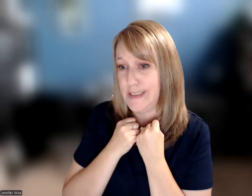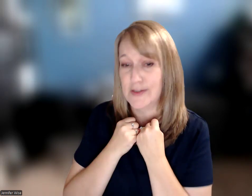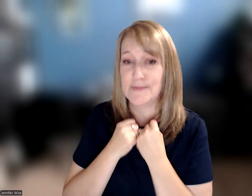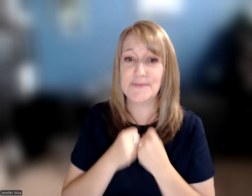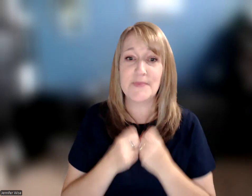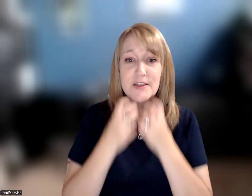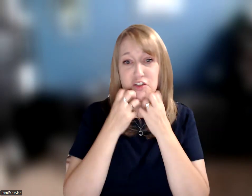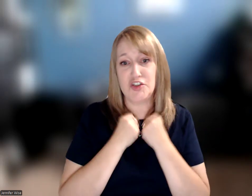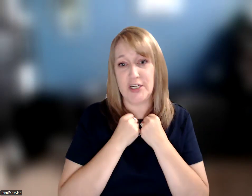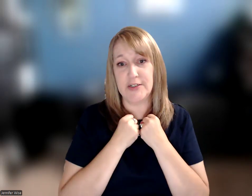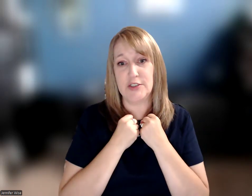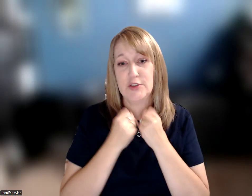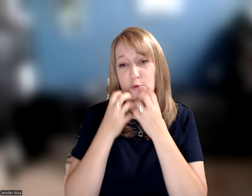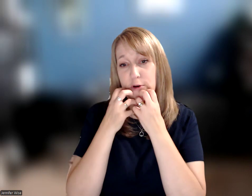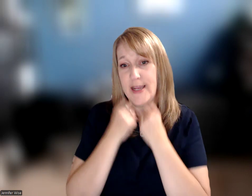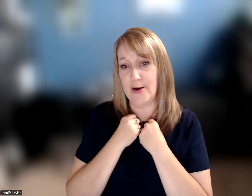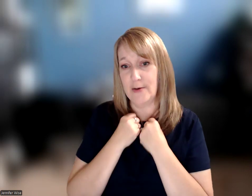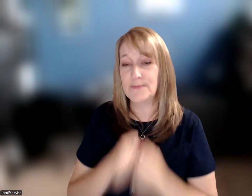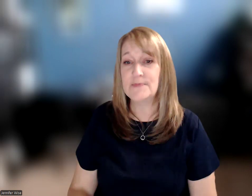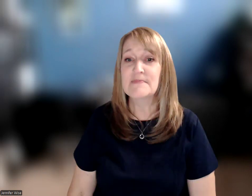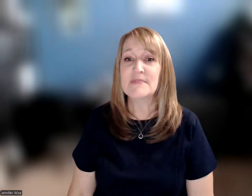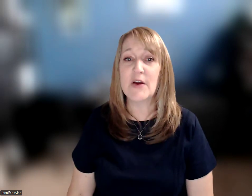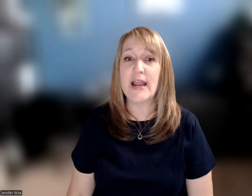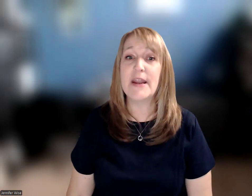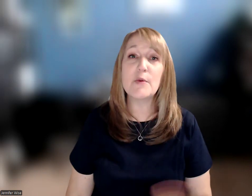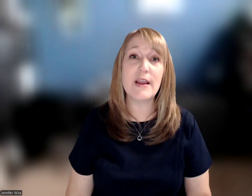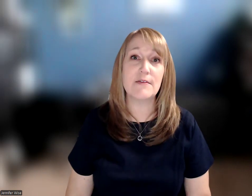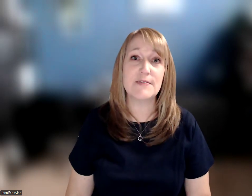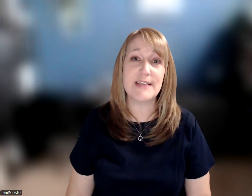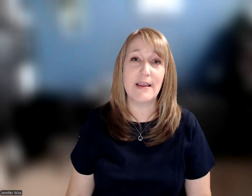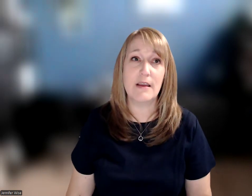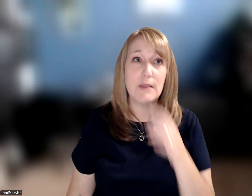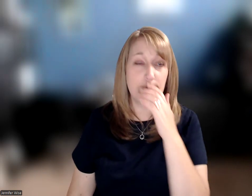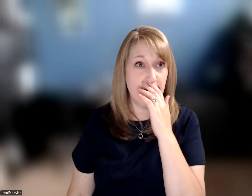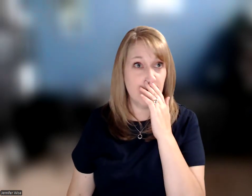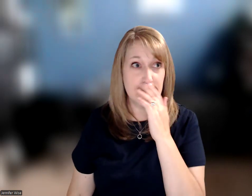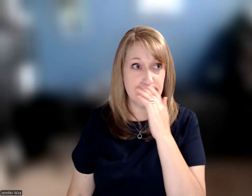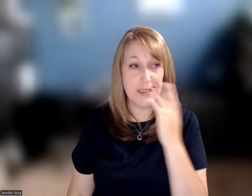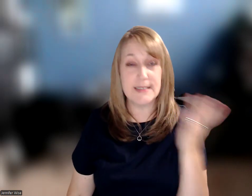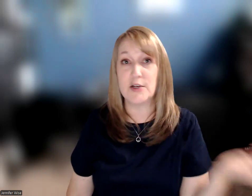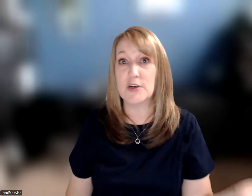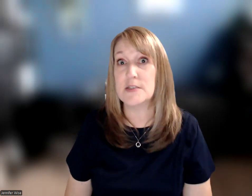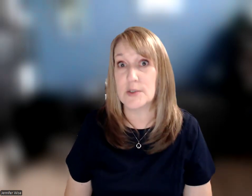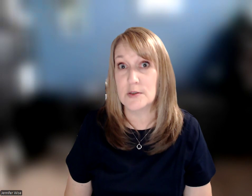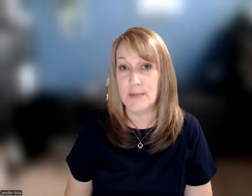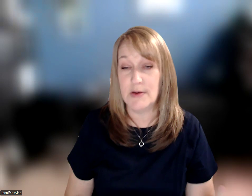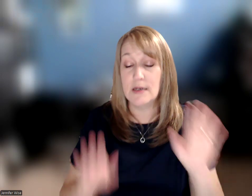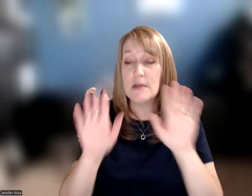dear, cherish, or care. All right, another way of saying that you care about something is that you're concerned about it.